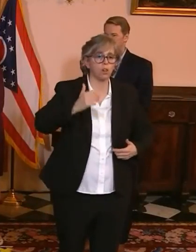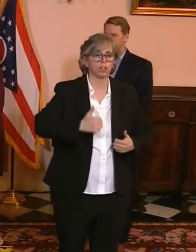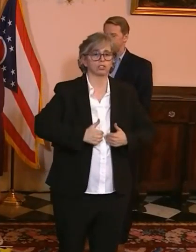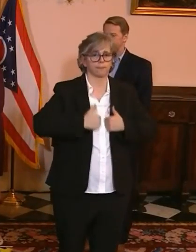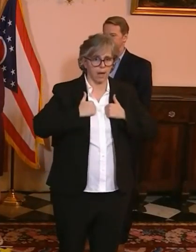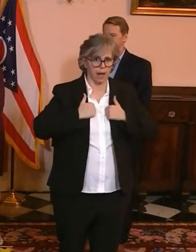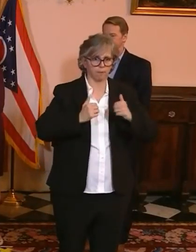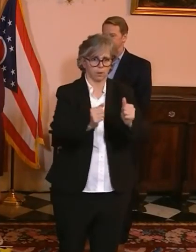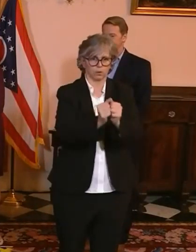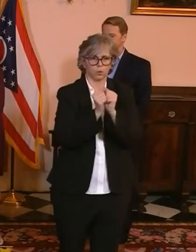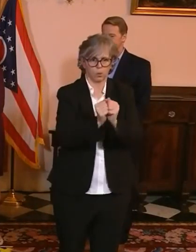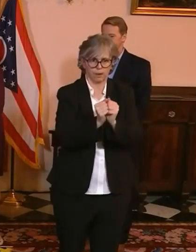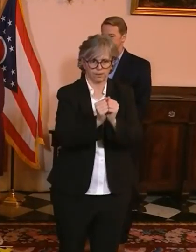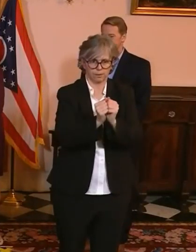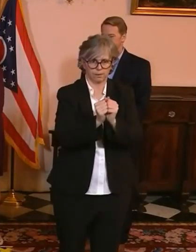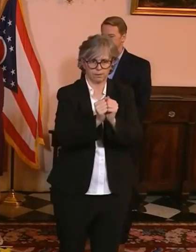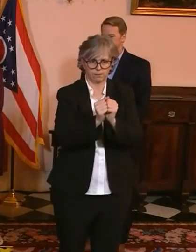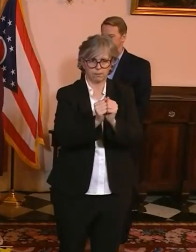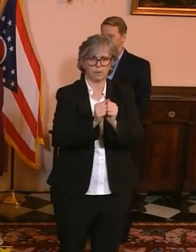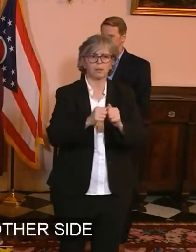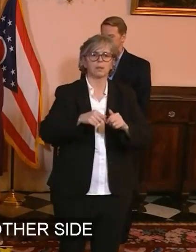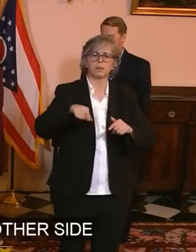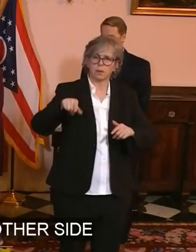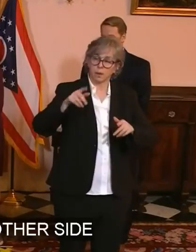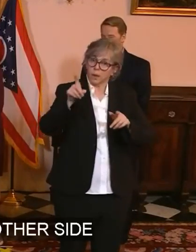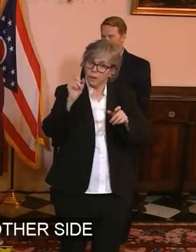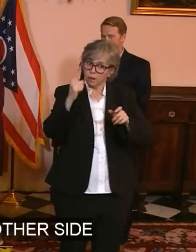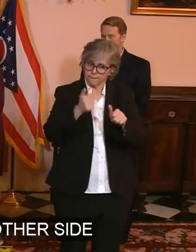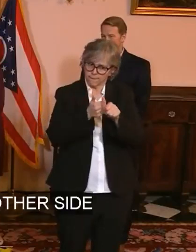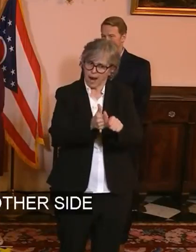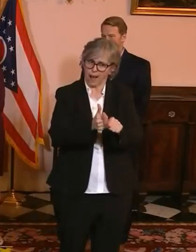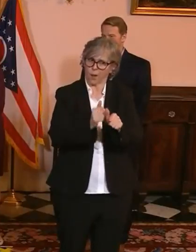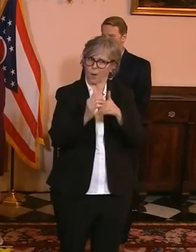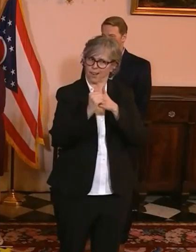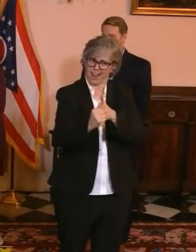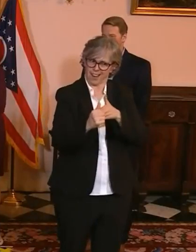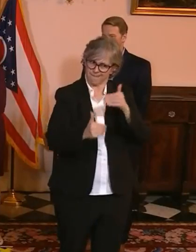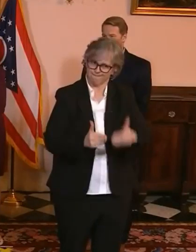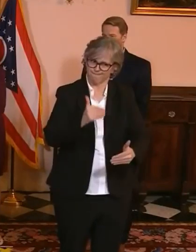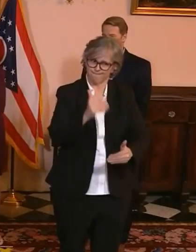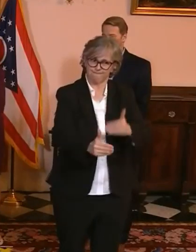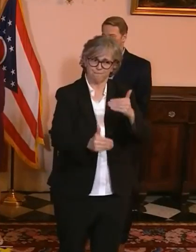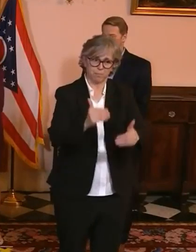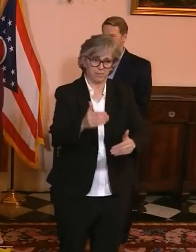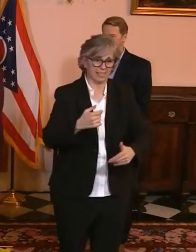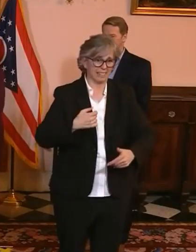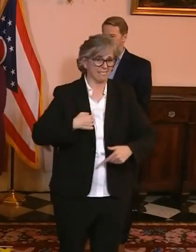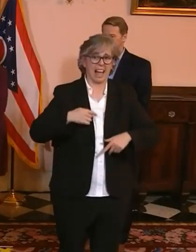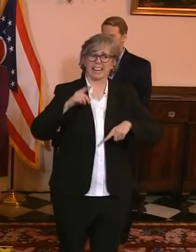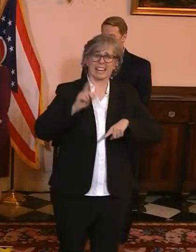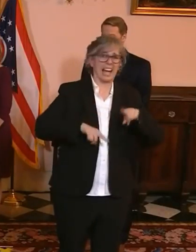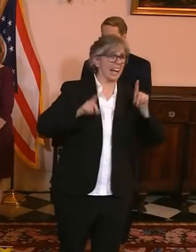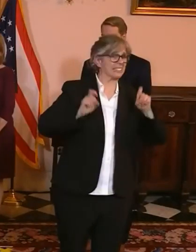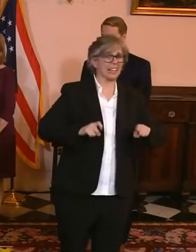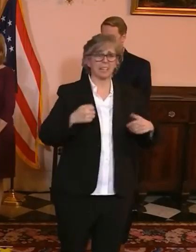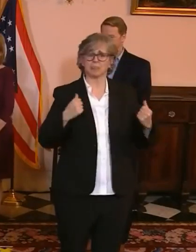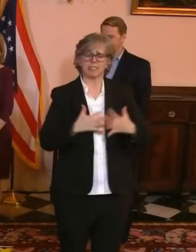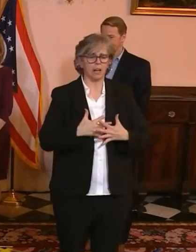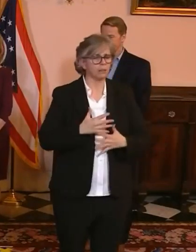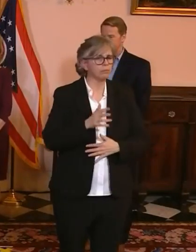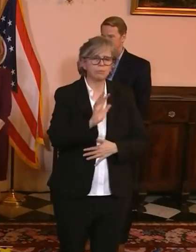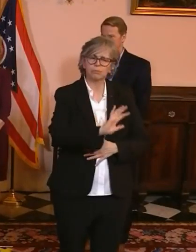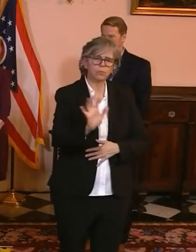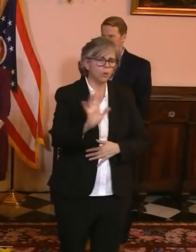and give you guidance. Do not be afraid if you cannot get a test. I want you to treat this like a very